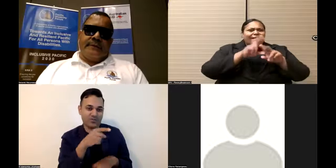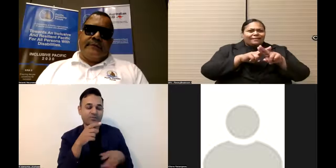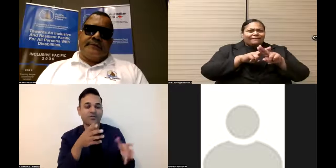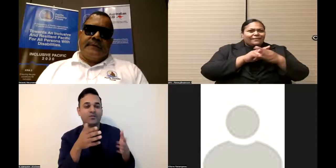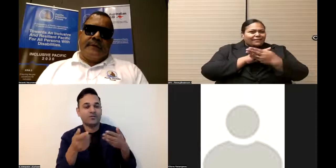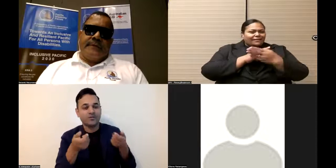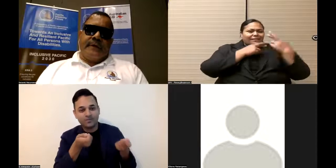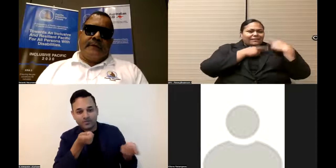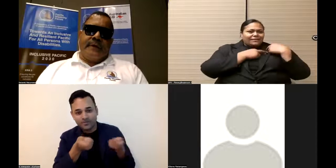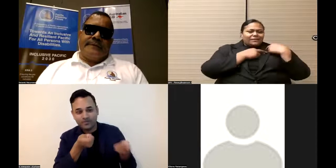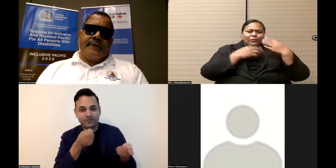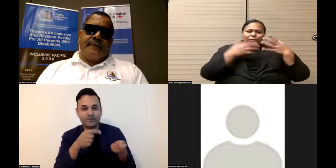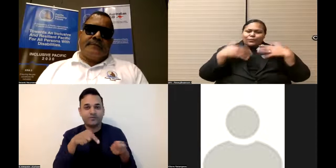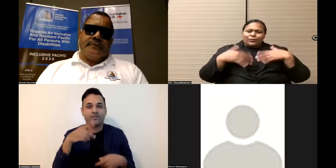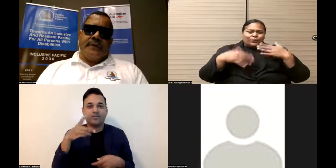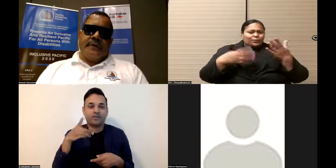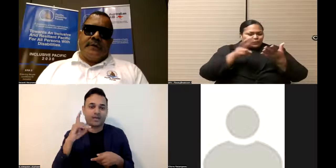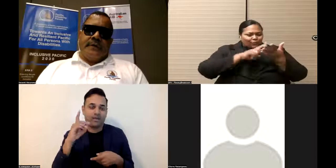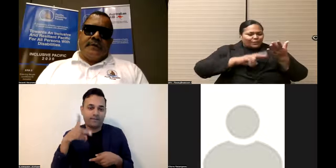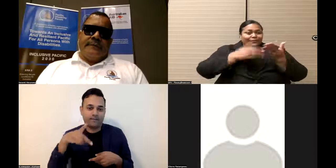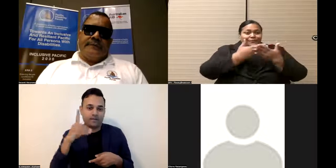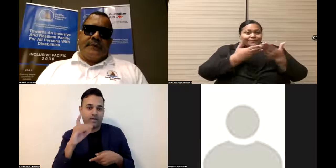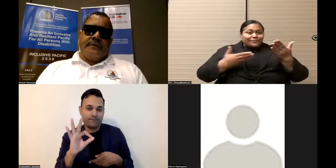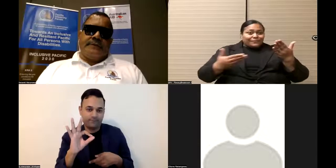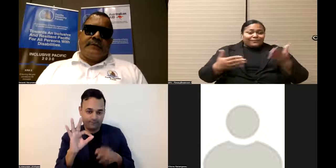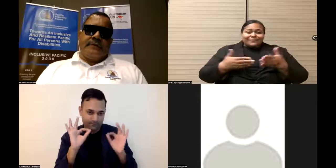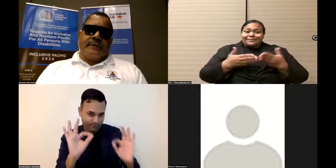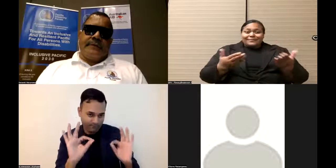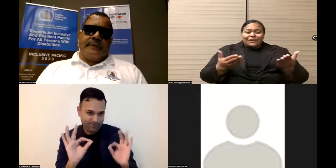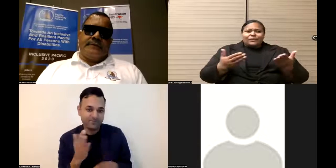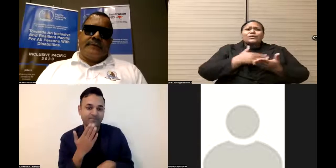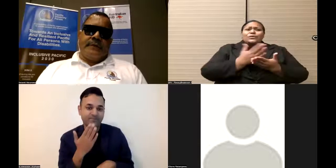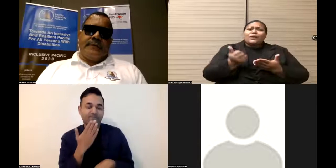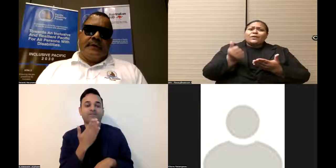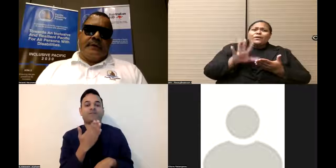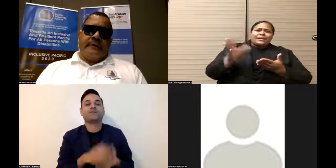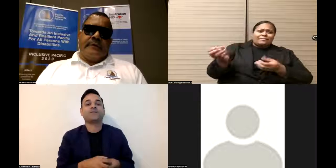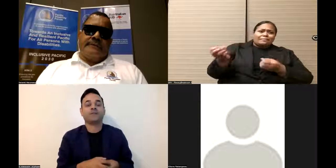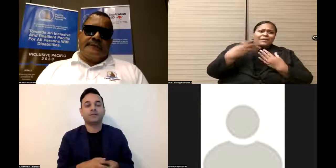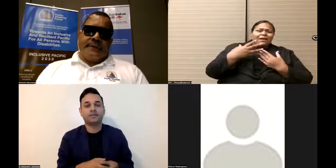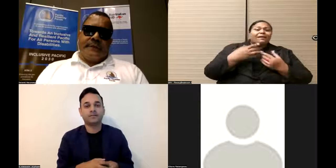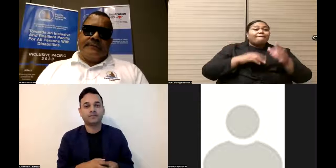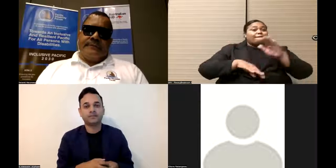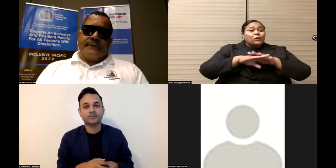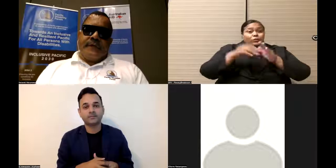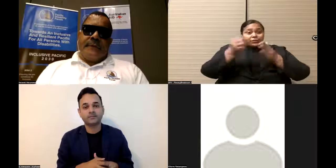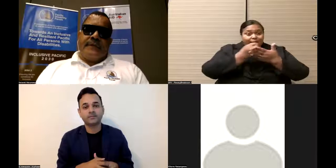us, the full statement will be out on the website, I'm sure, will be shared to us all through our various